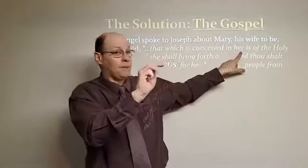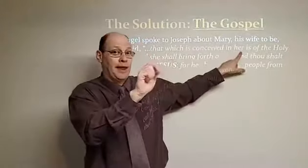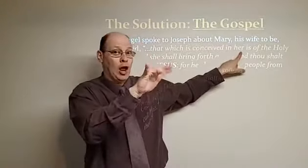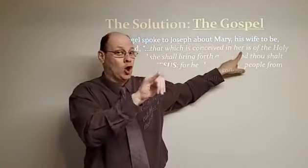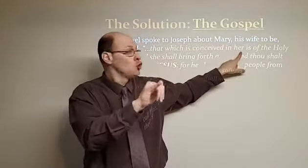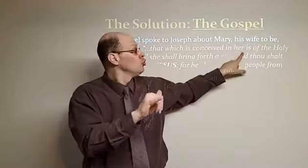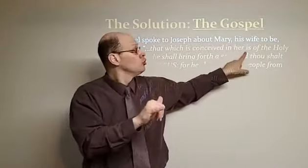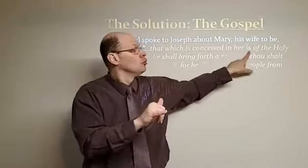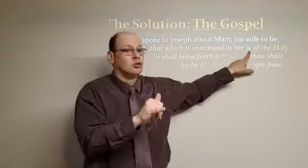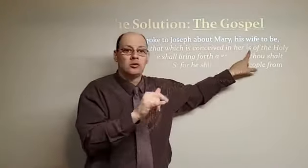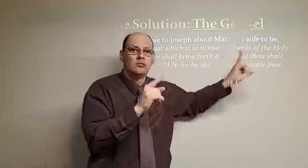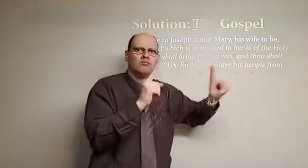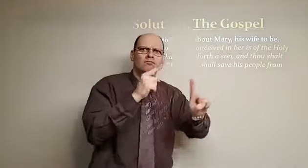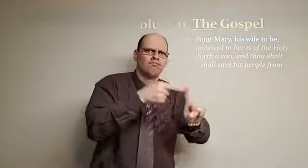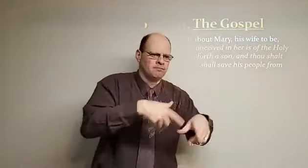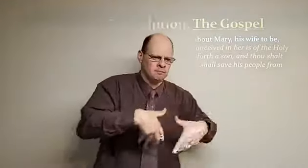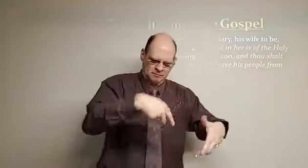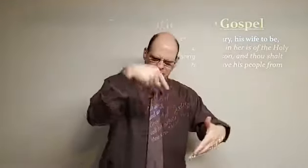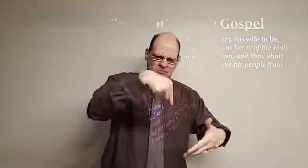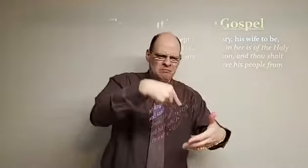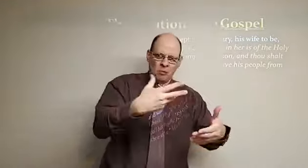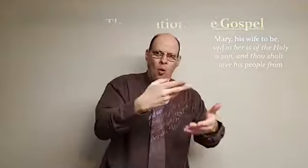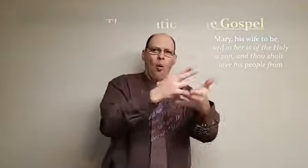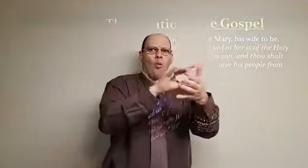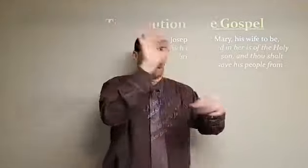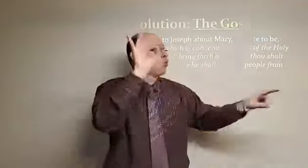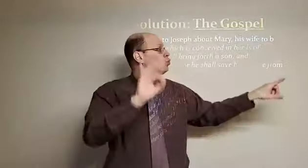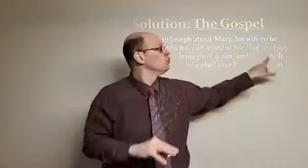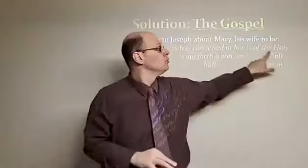here in the scripture it says that which is conceived in her is of the Holy Ghost